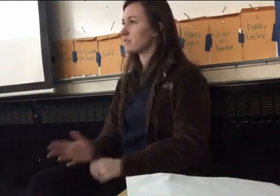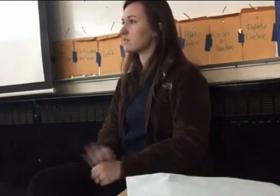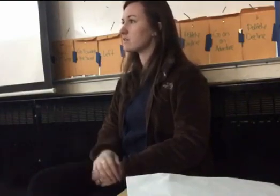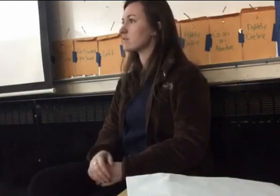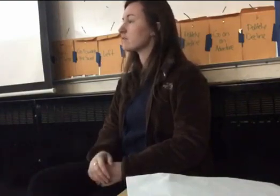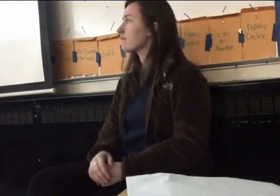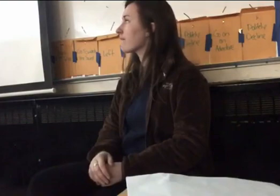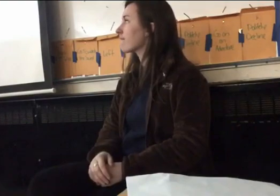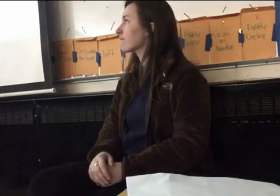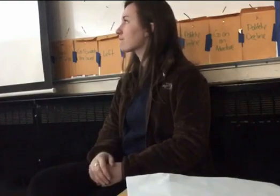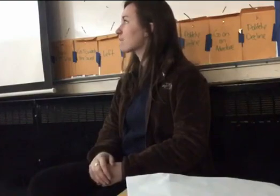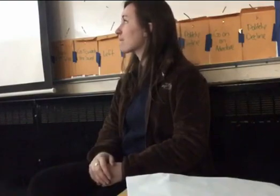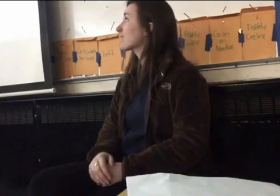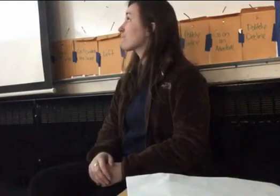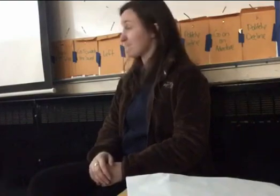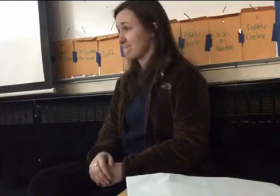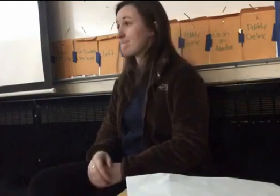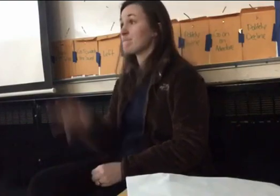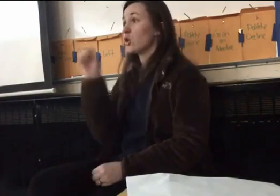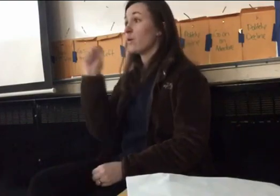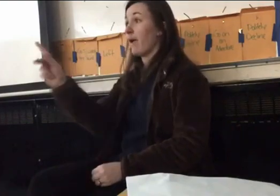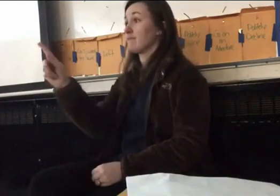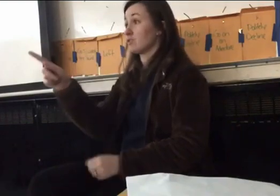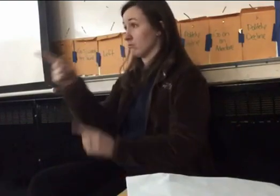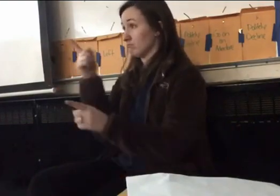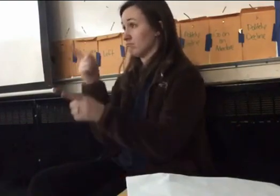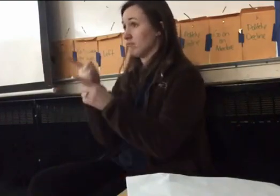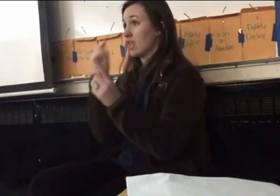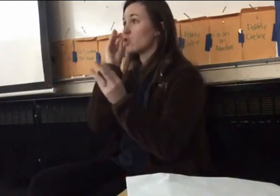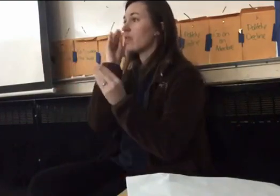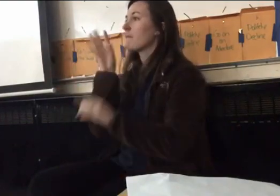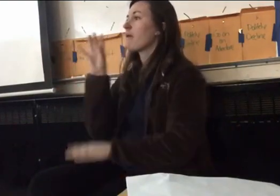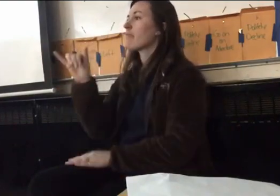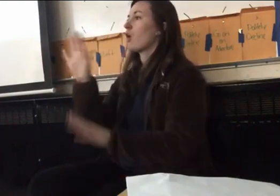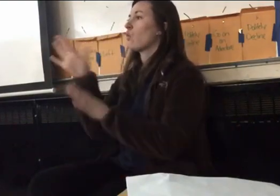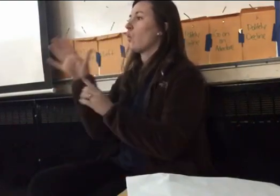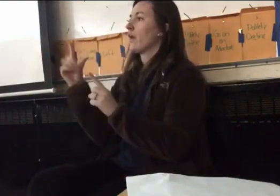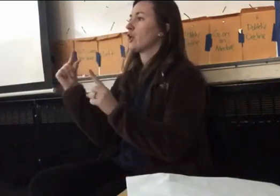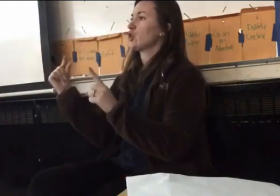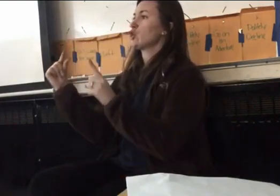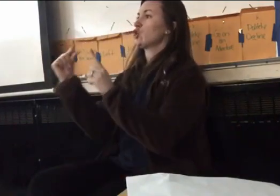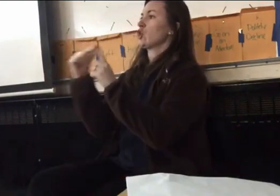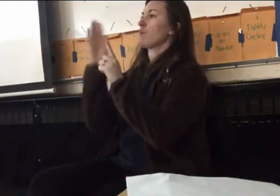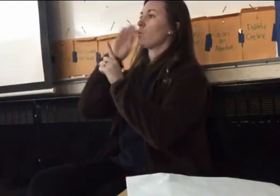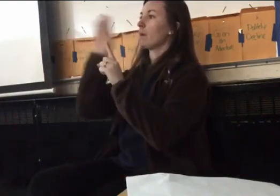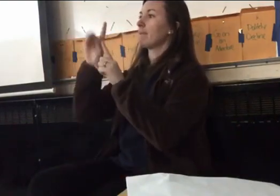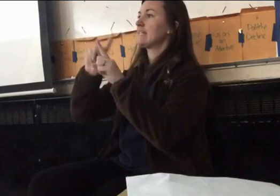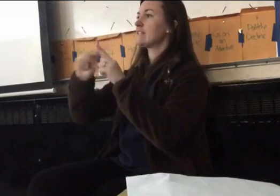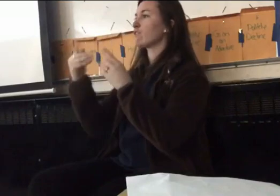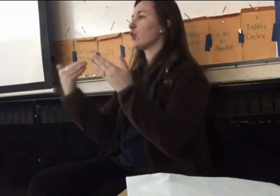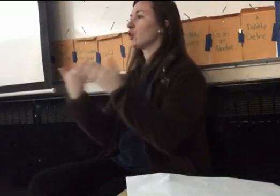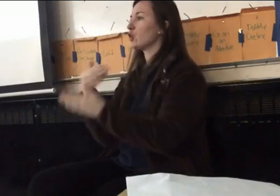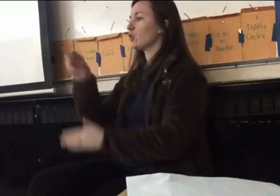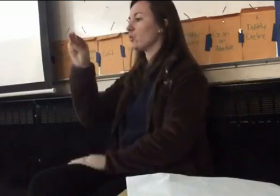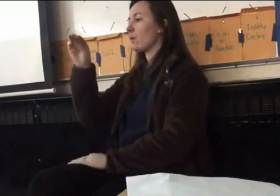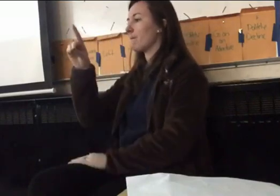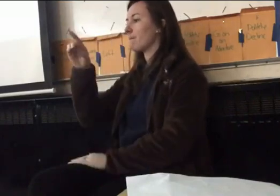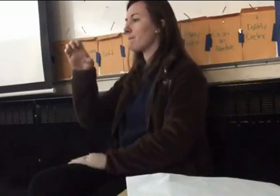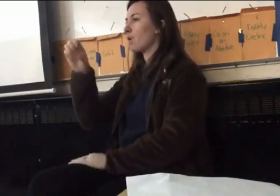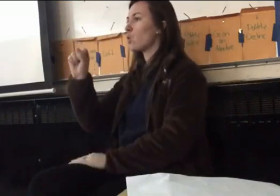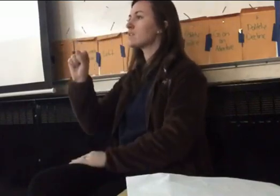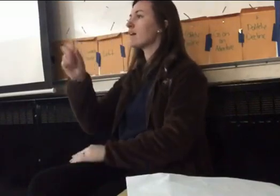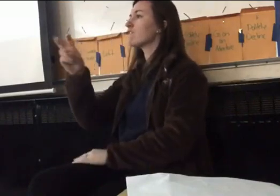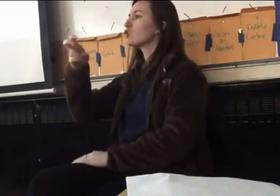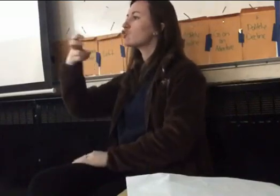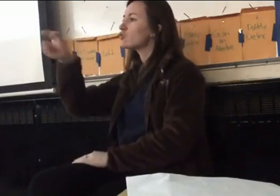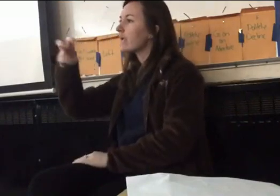railroads, horses. Okay, so think about that. What term would be different new modes of transportation and technology? What's